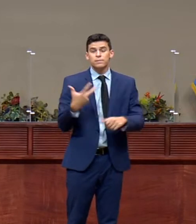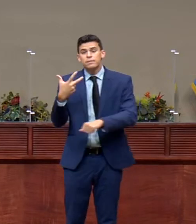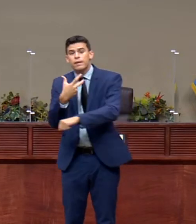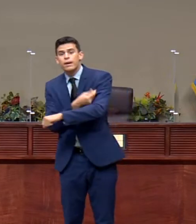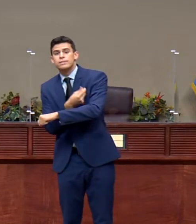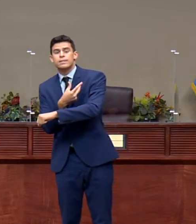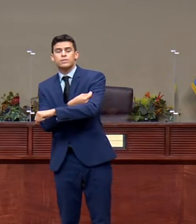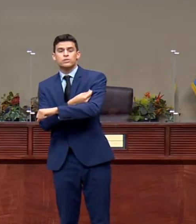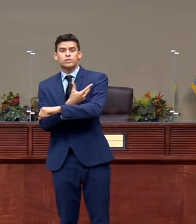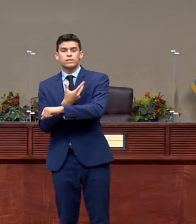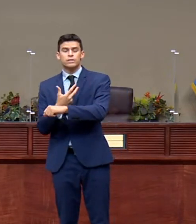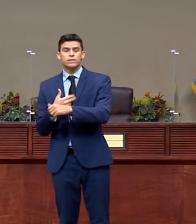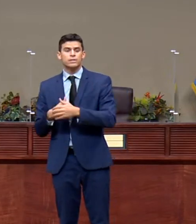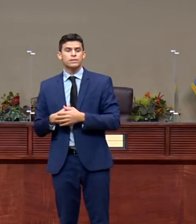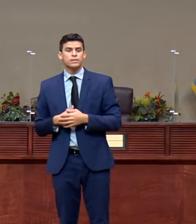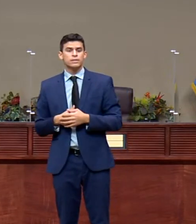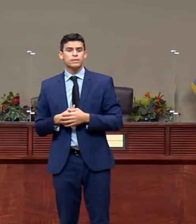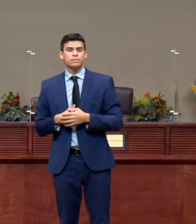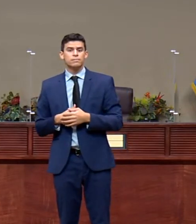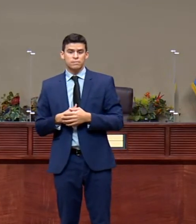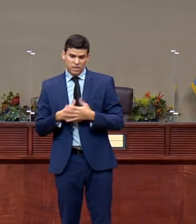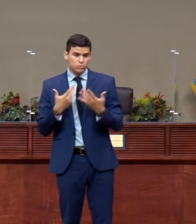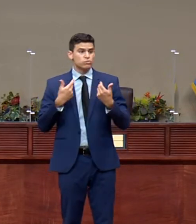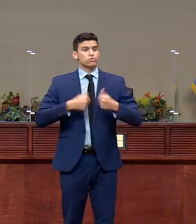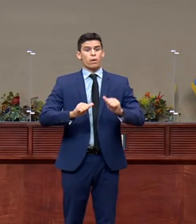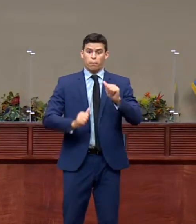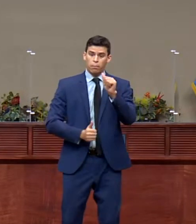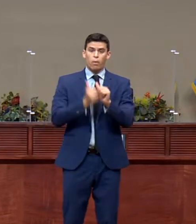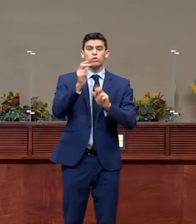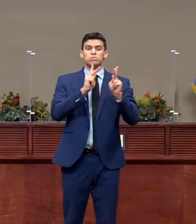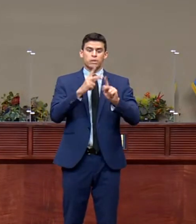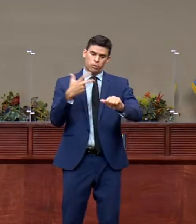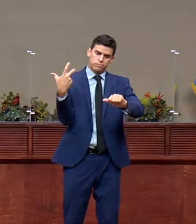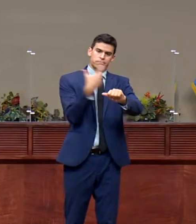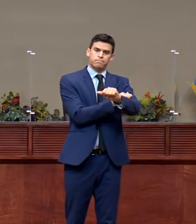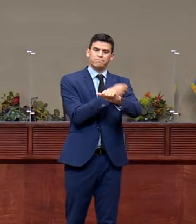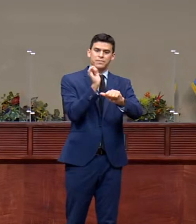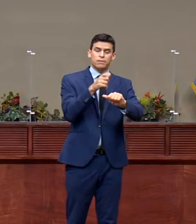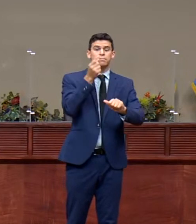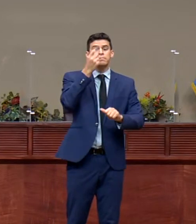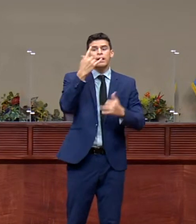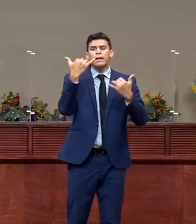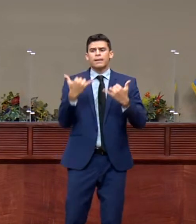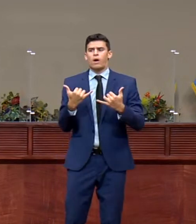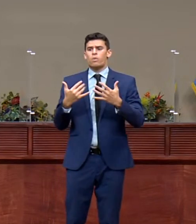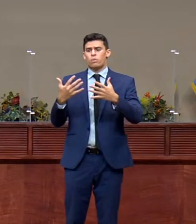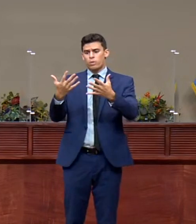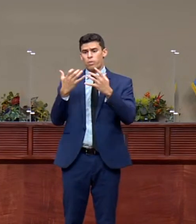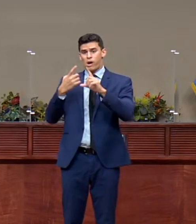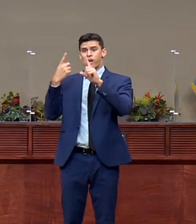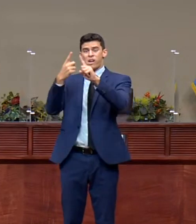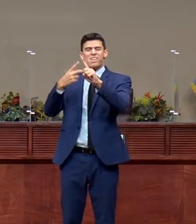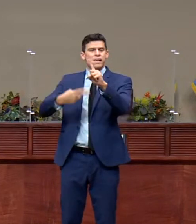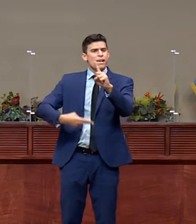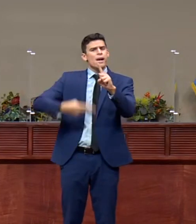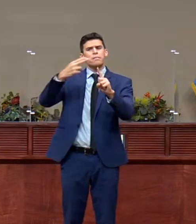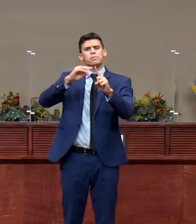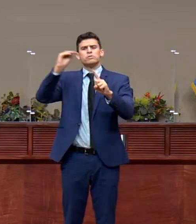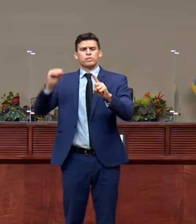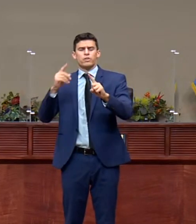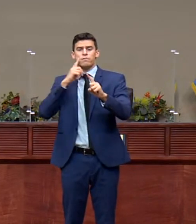vaccination, and herd immunity. Now, a word about herd immunity. There's no doubt it